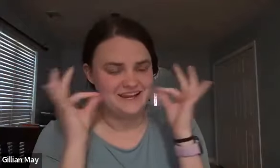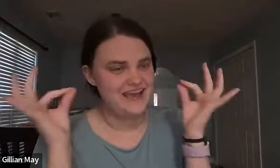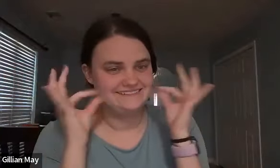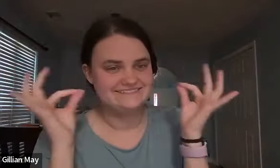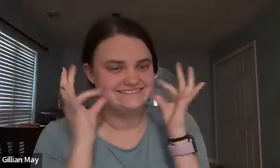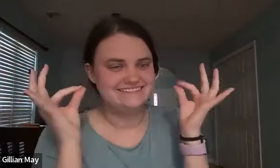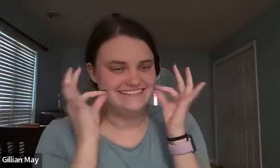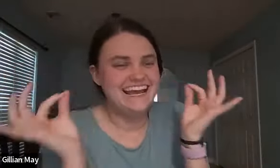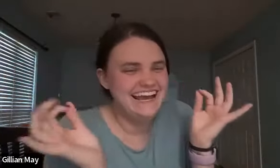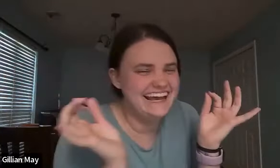cat.